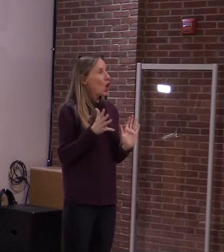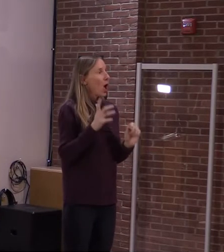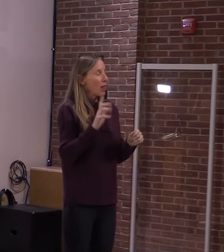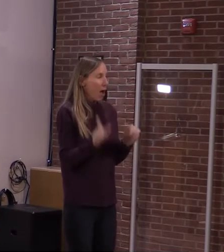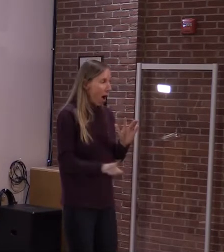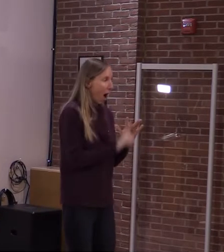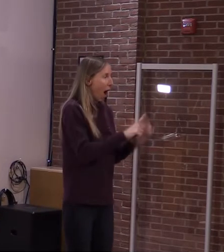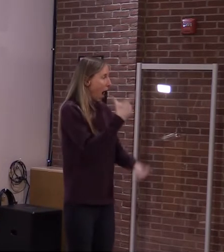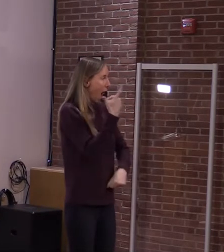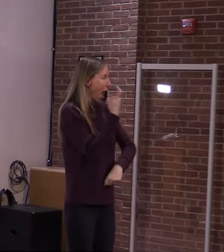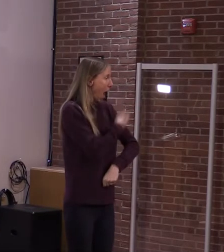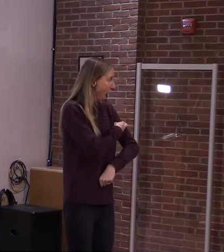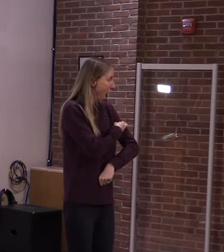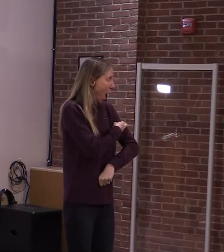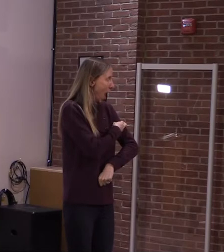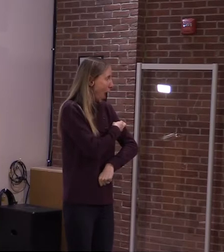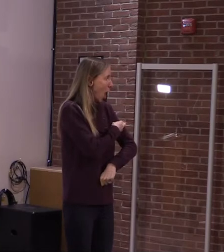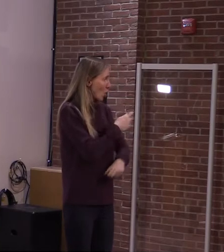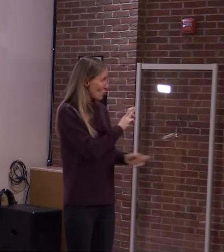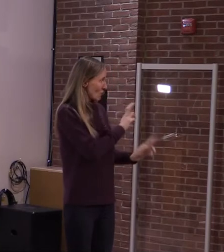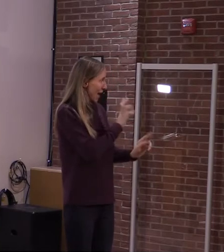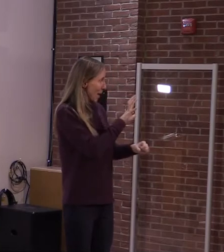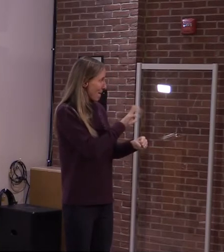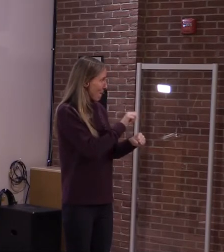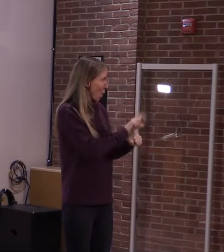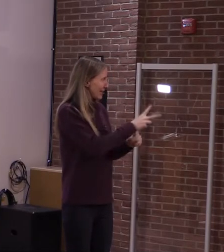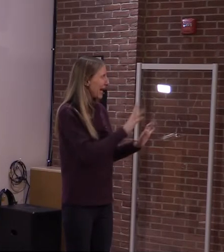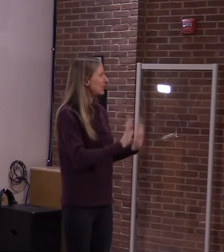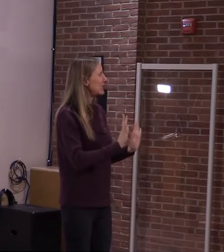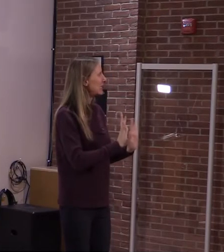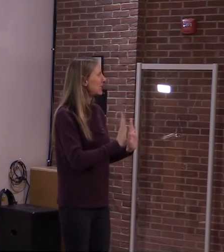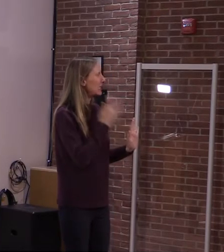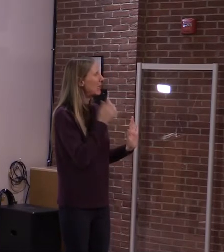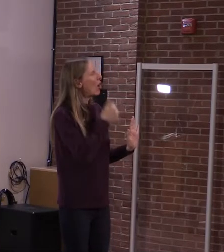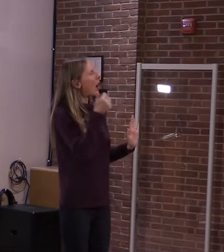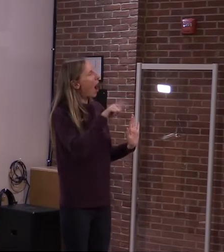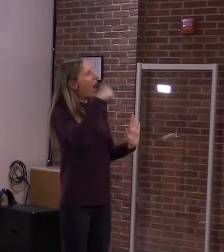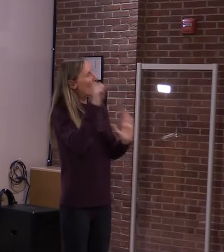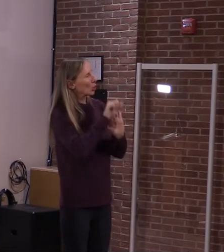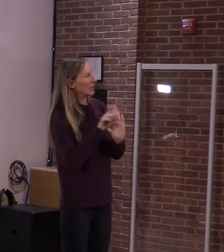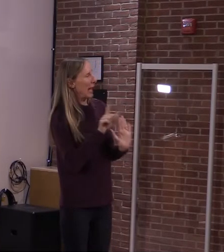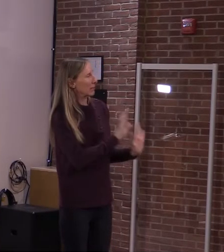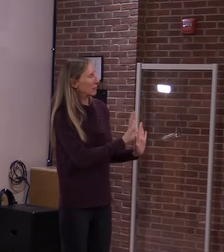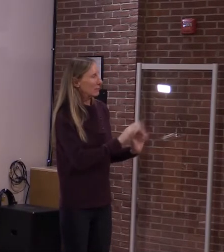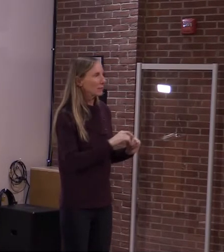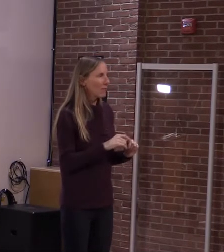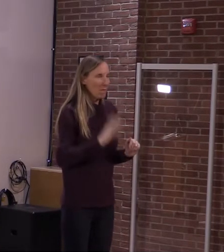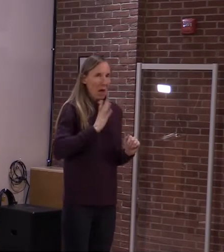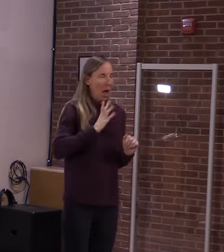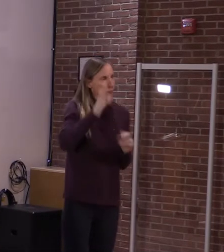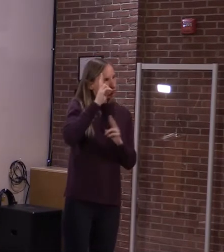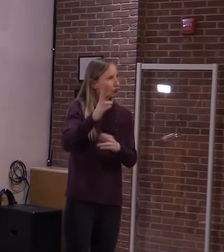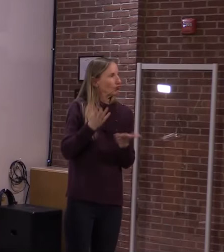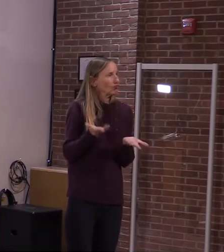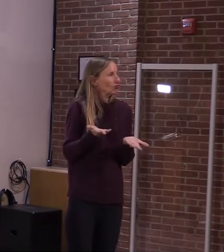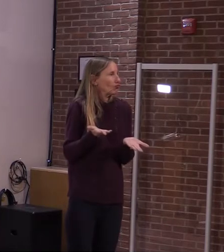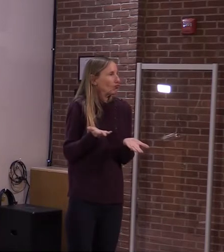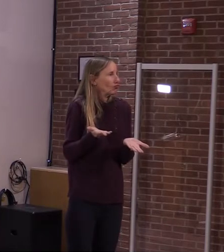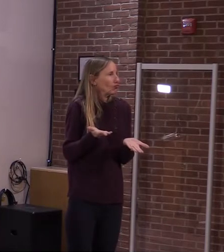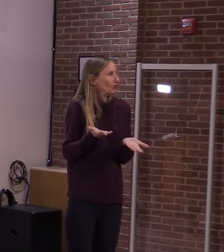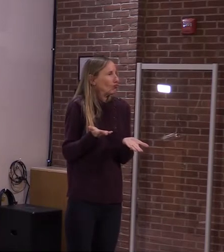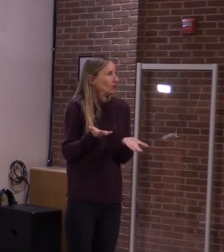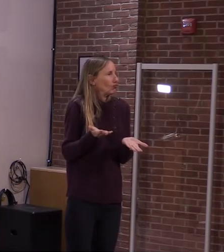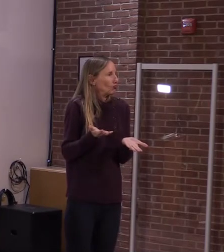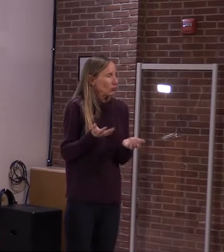that point that you would indicate that you would be getting your second dose in another state or another location. So the system is set up to really accommodate